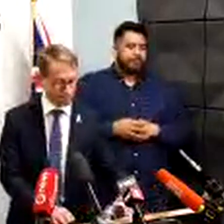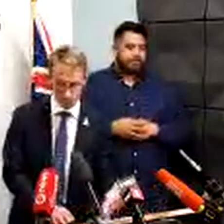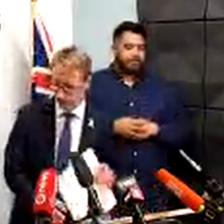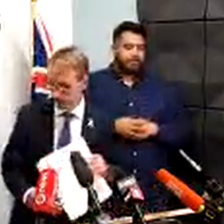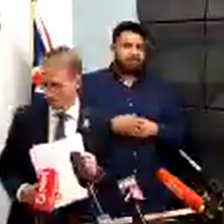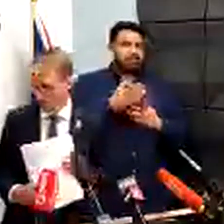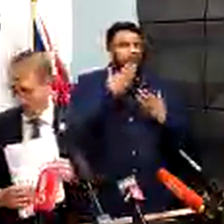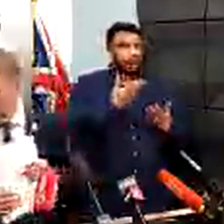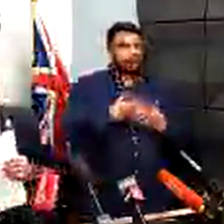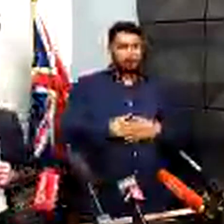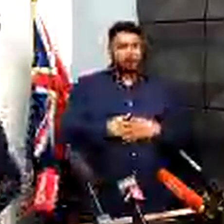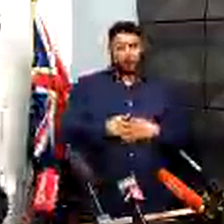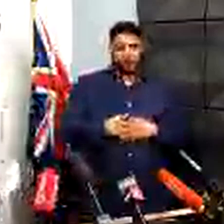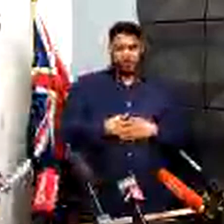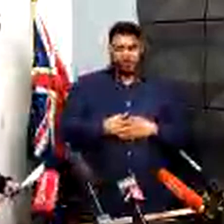Thank you.